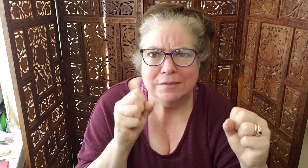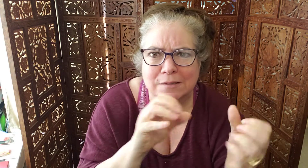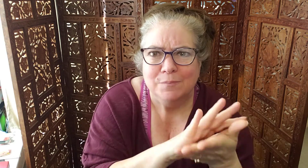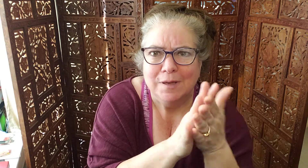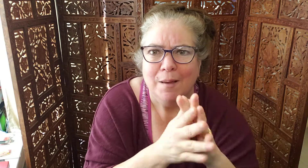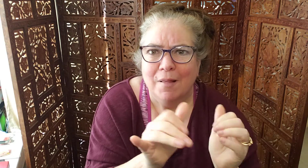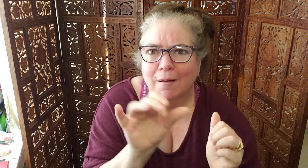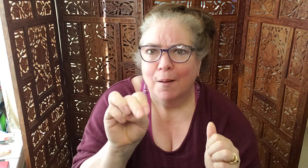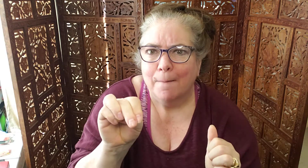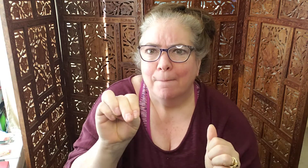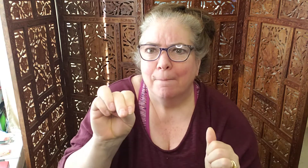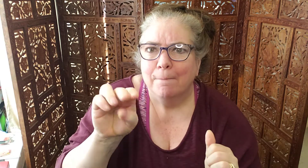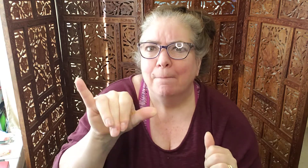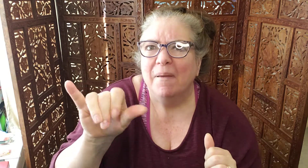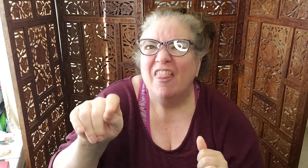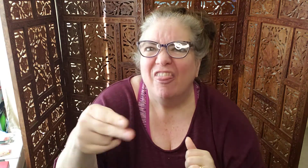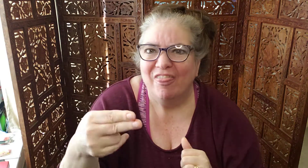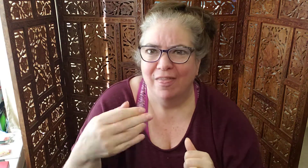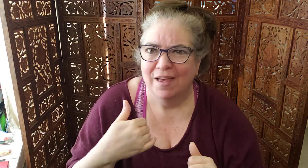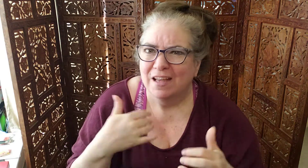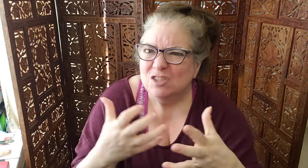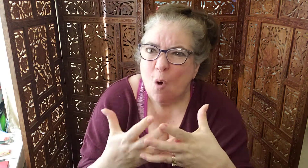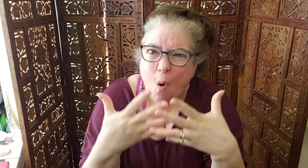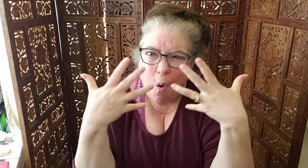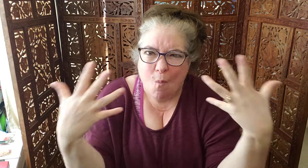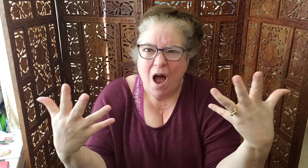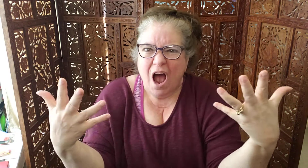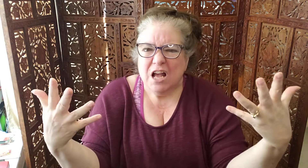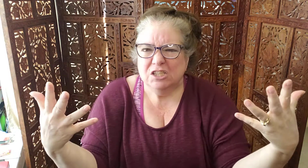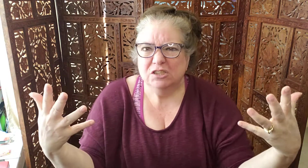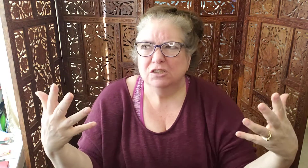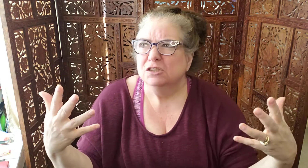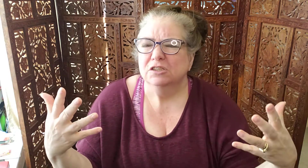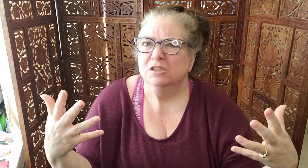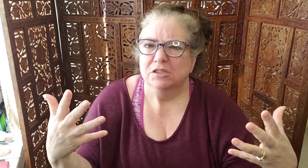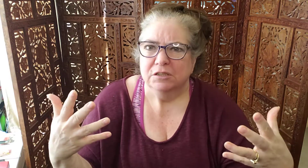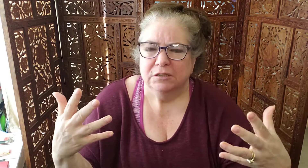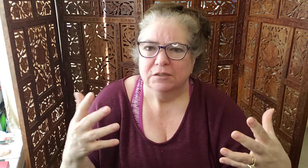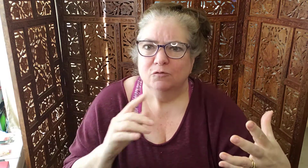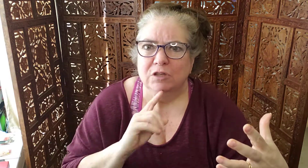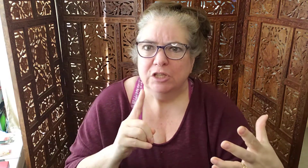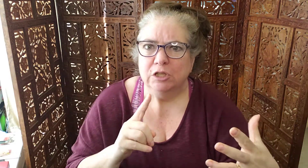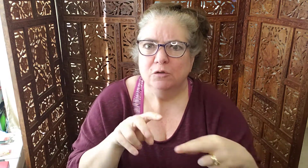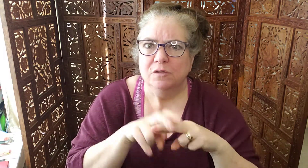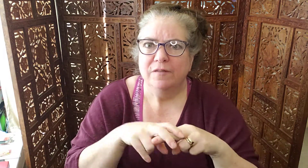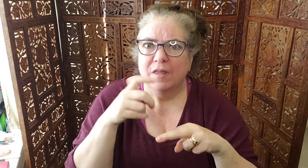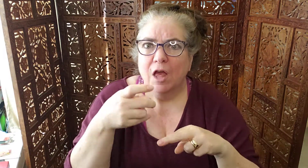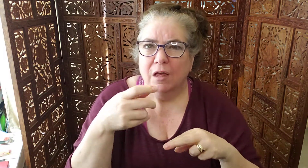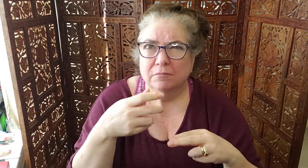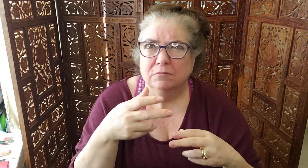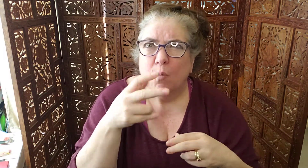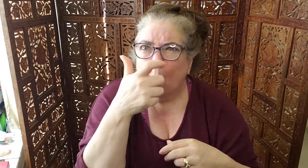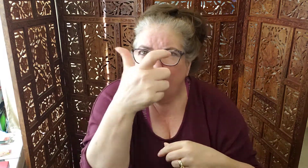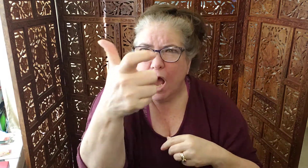of design. It just irradiated off of the stage. The curtains, everything